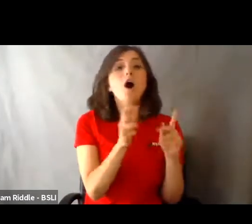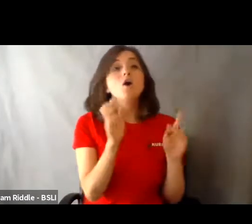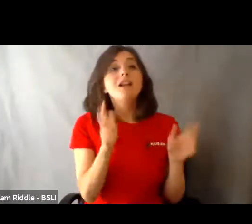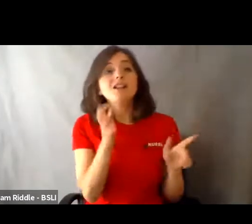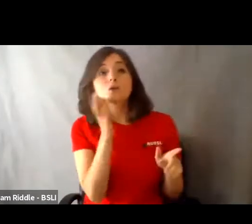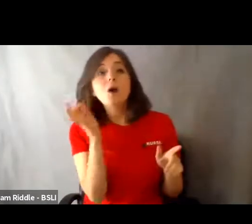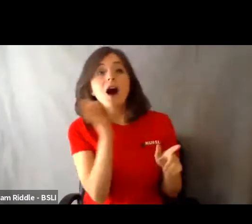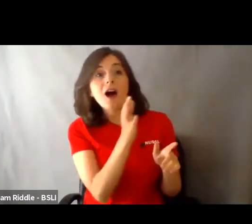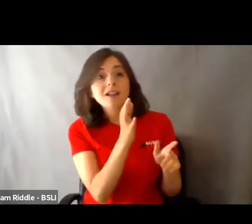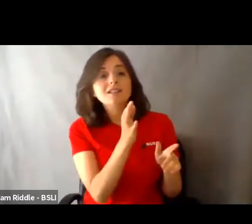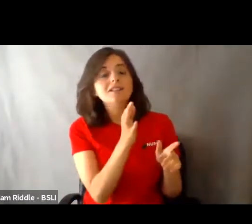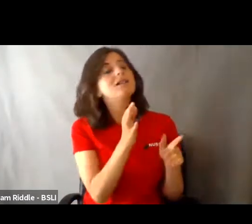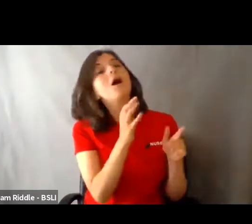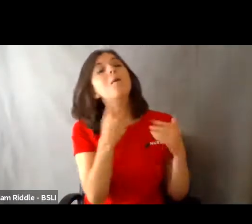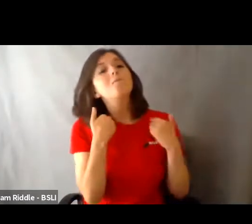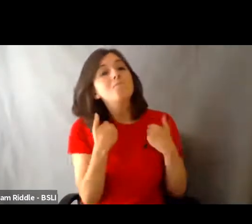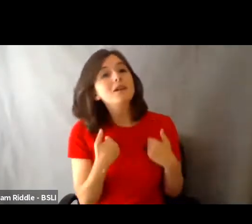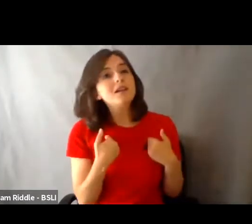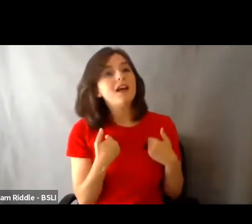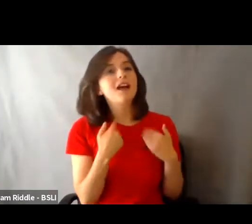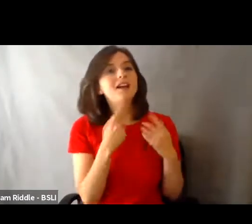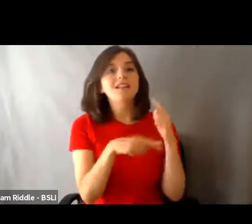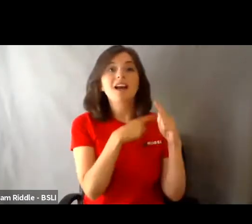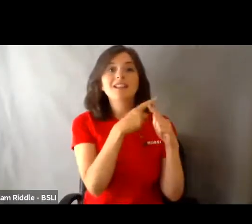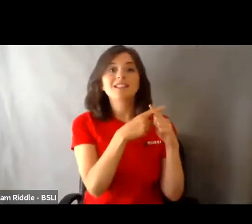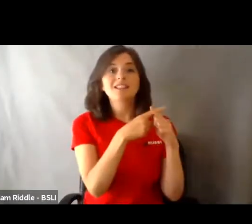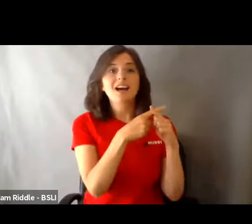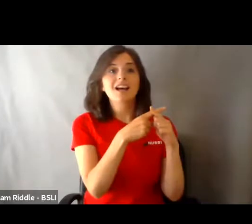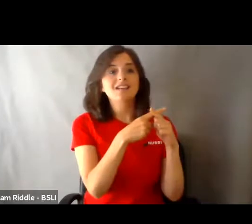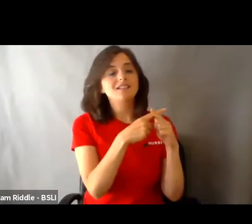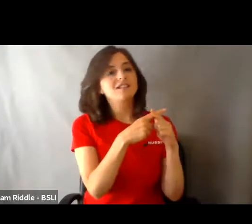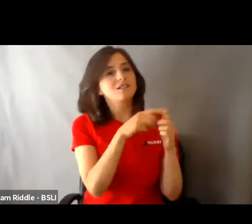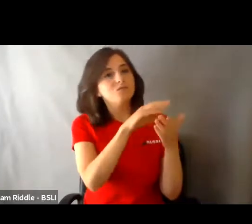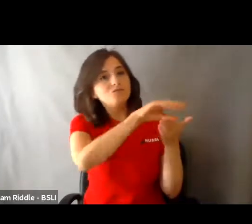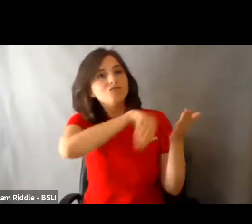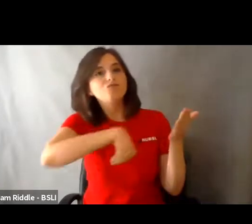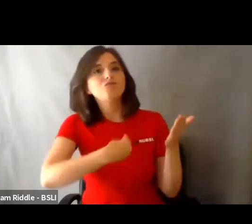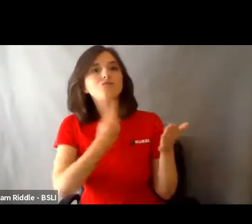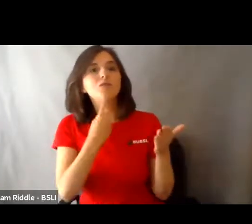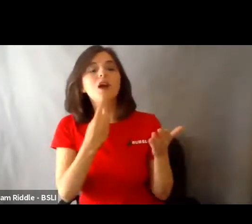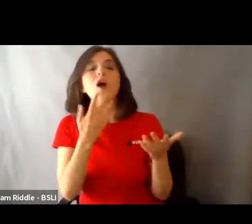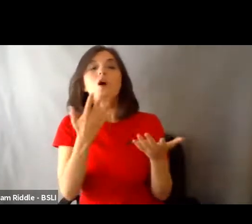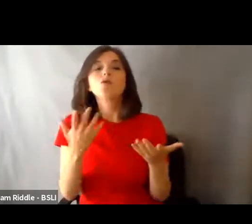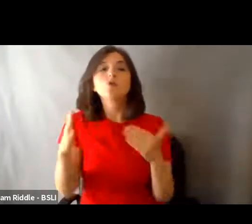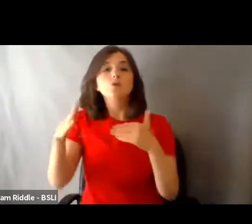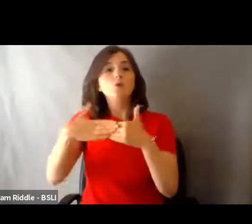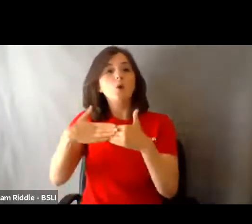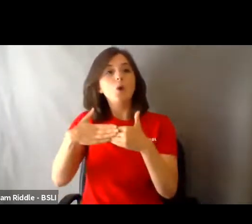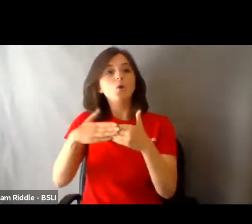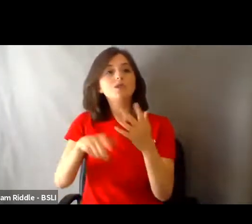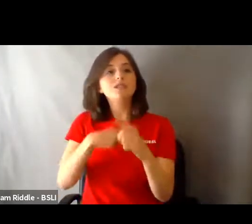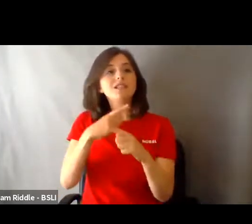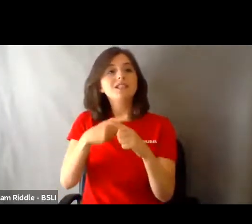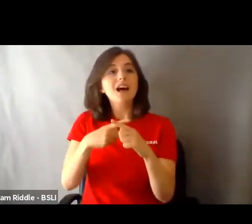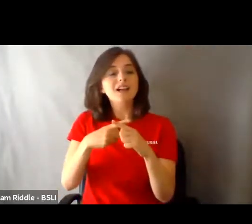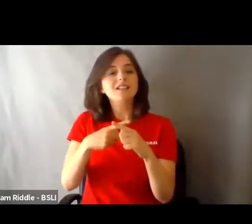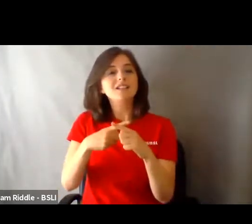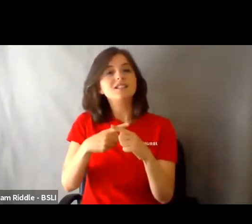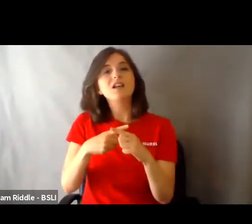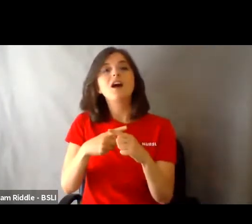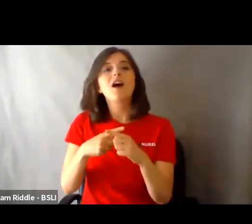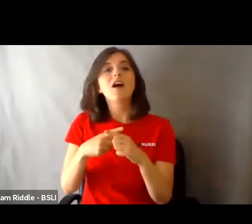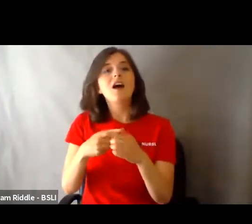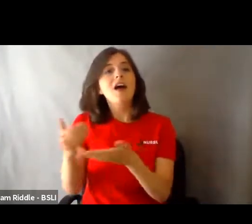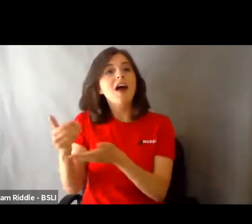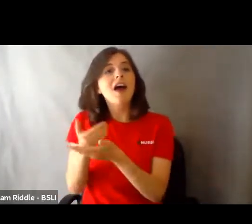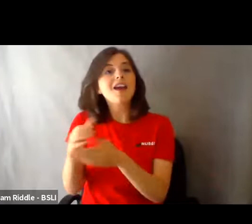remove tax havens and hedges. So basically, Tony thinks a neoliberal version would be awful.